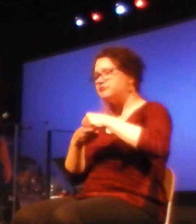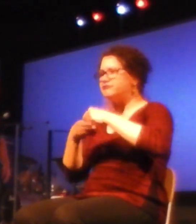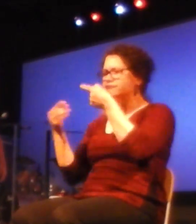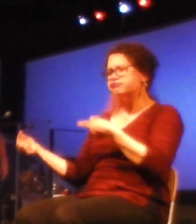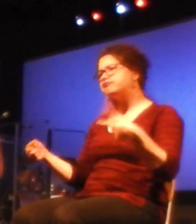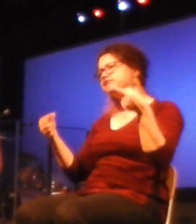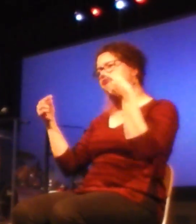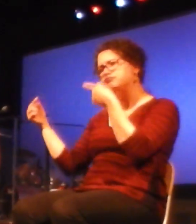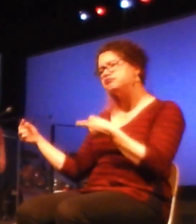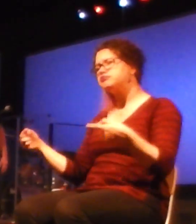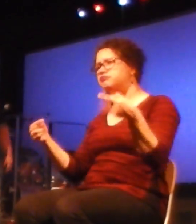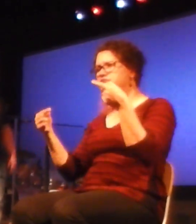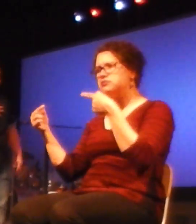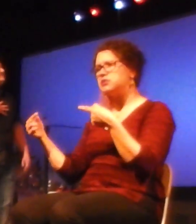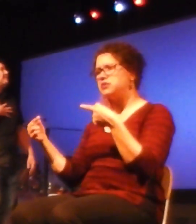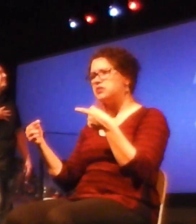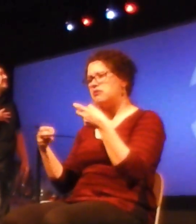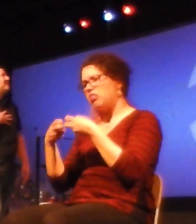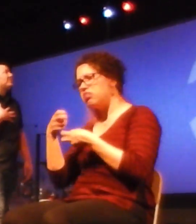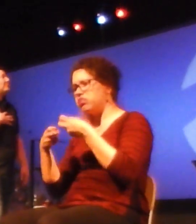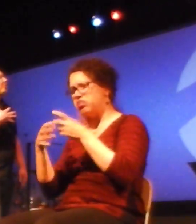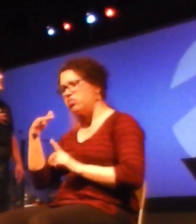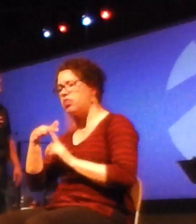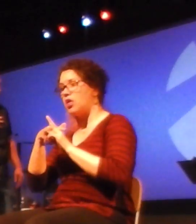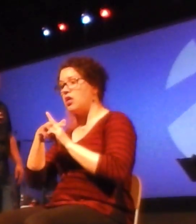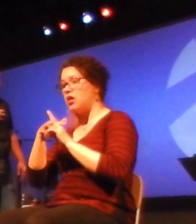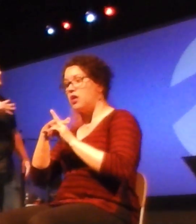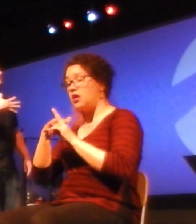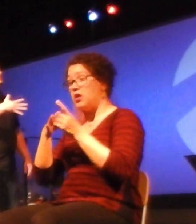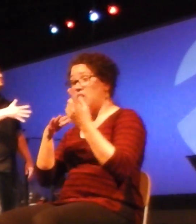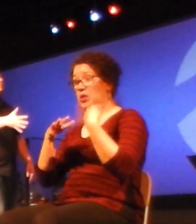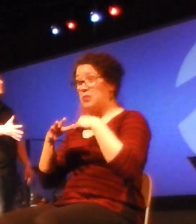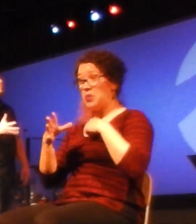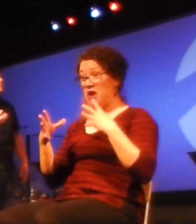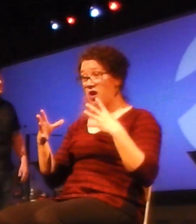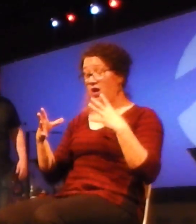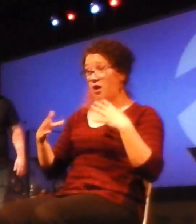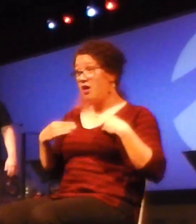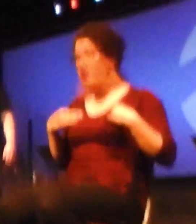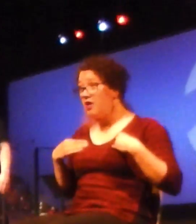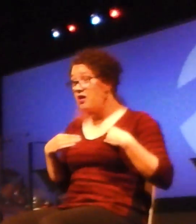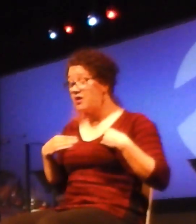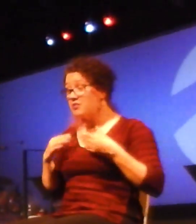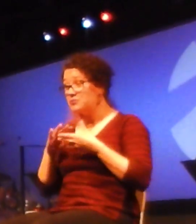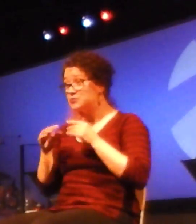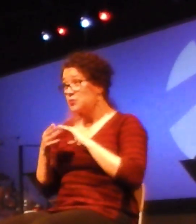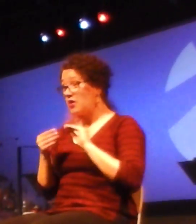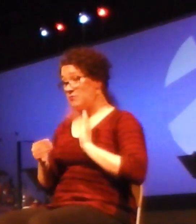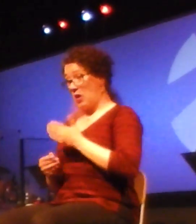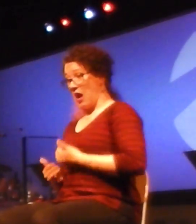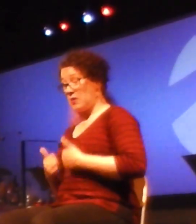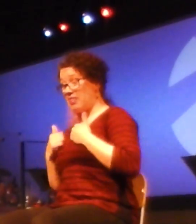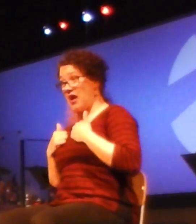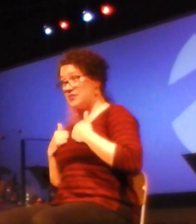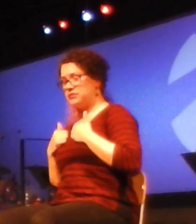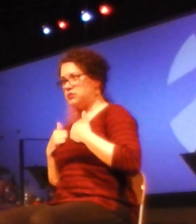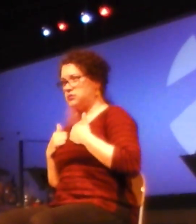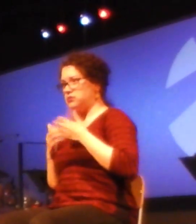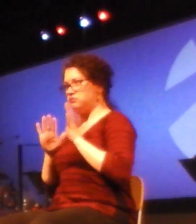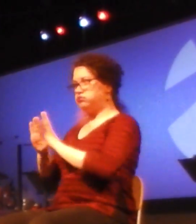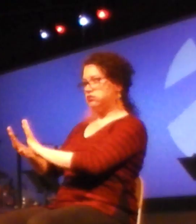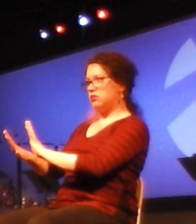but we are unwilling to embrace the potential greatness of the story we are actually in because we want to